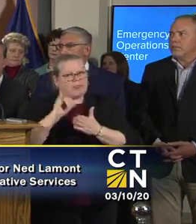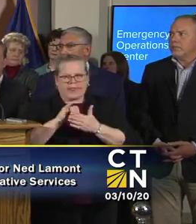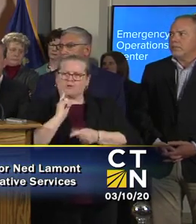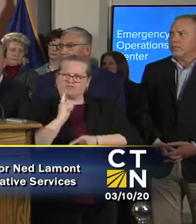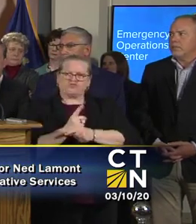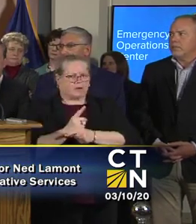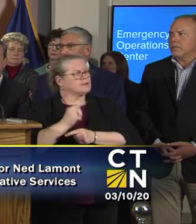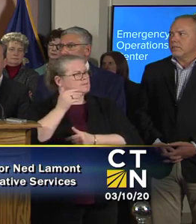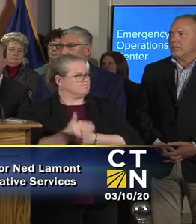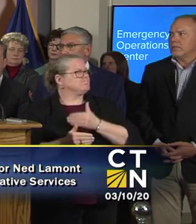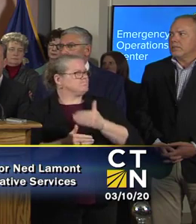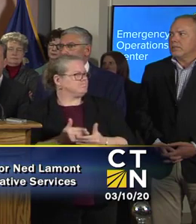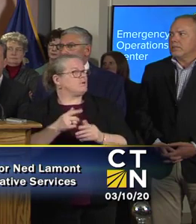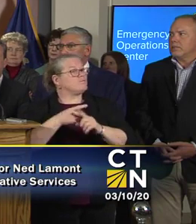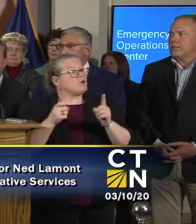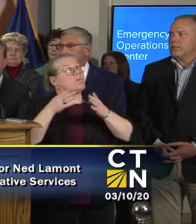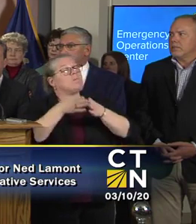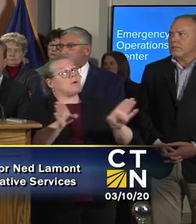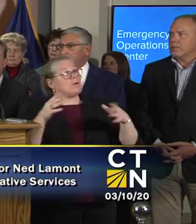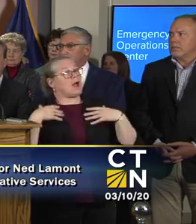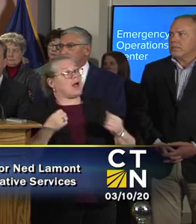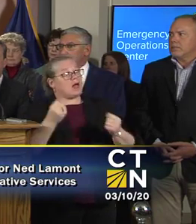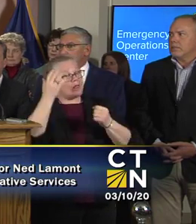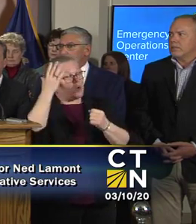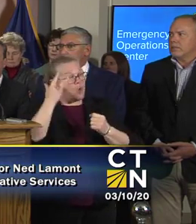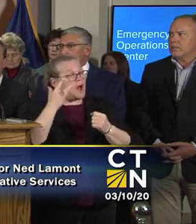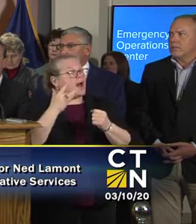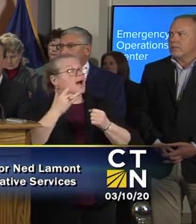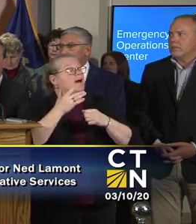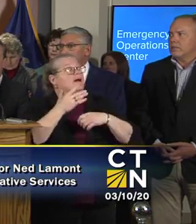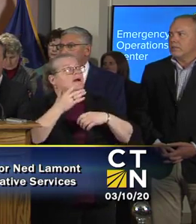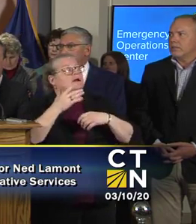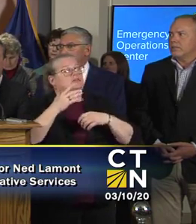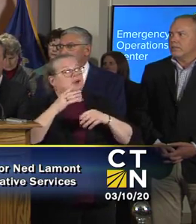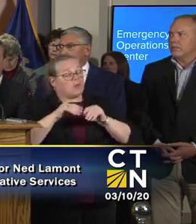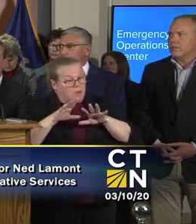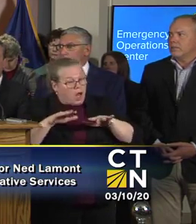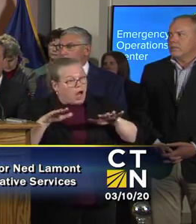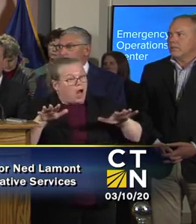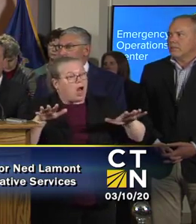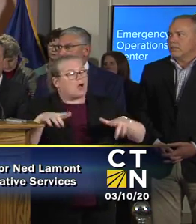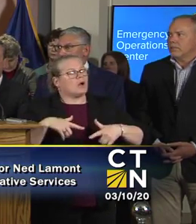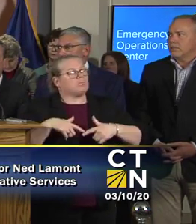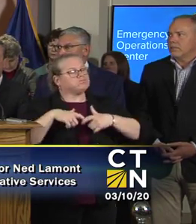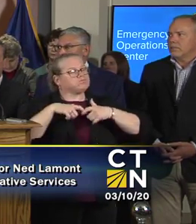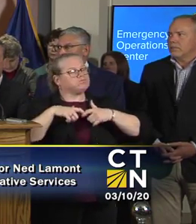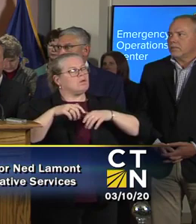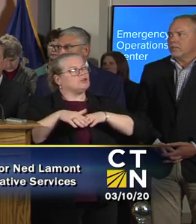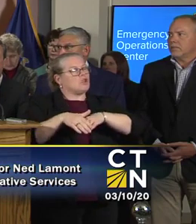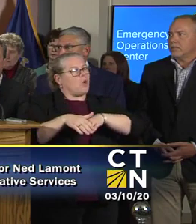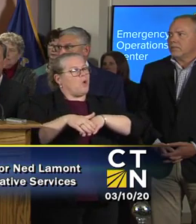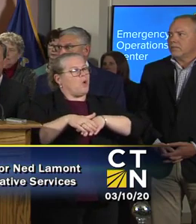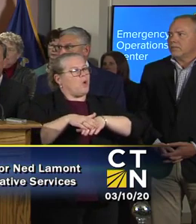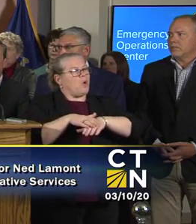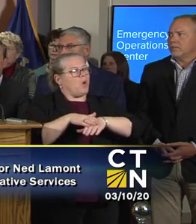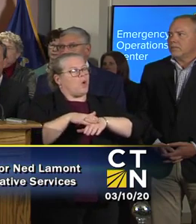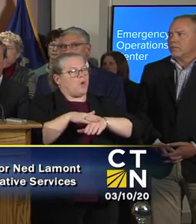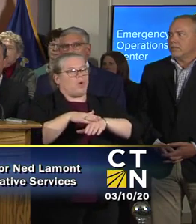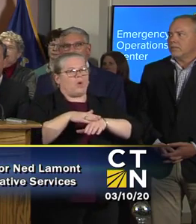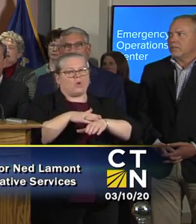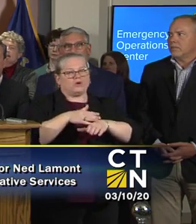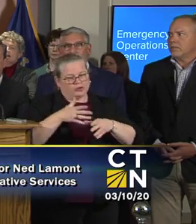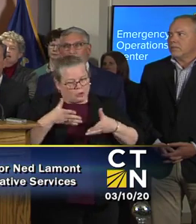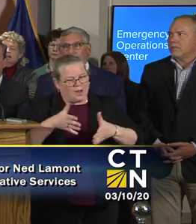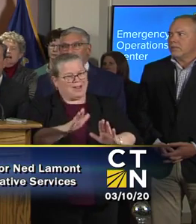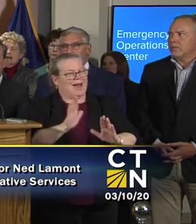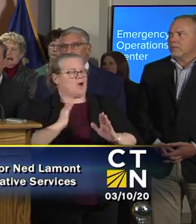perspective to slow the spread of COVID-19, to ensure that our healthcare system has the adequate capacity to